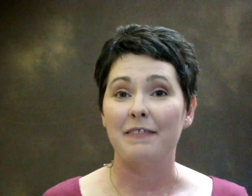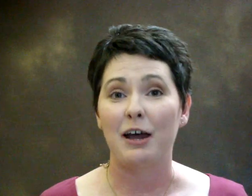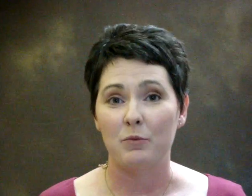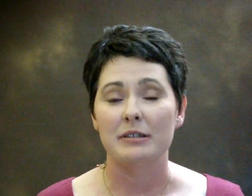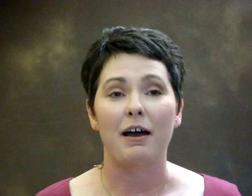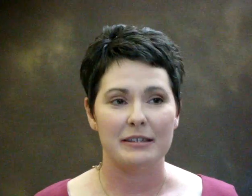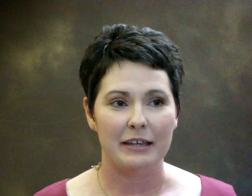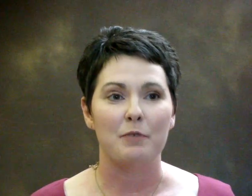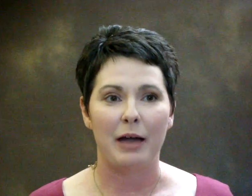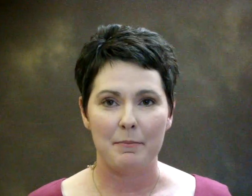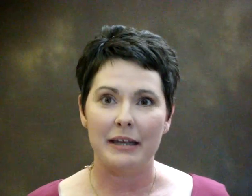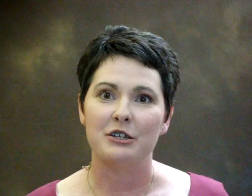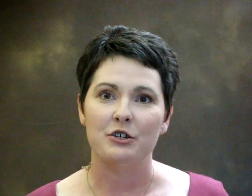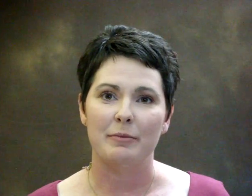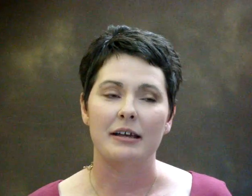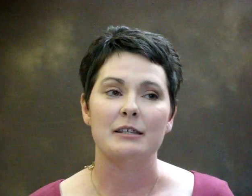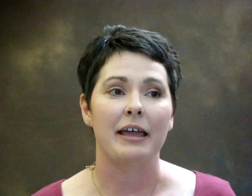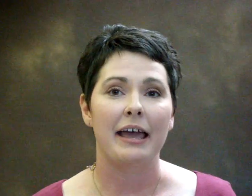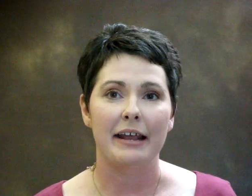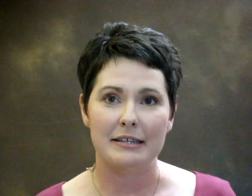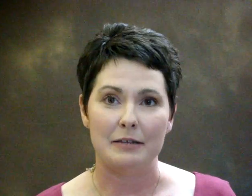and that was causing my pain issues because So my headaches. psychologically